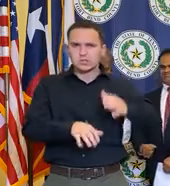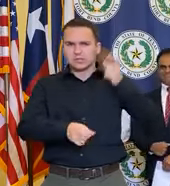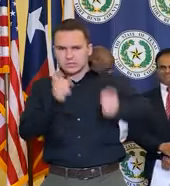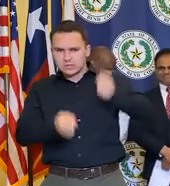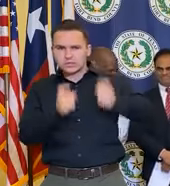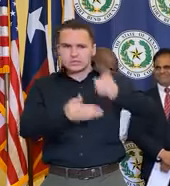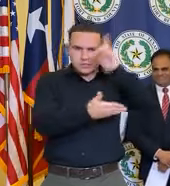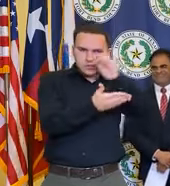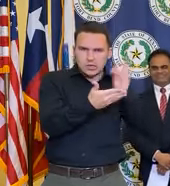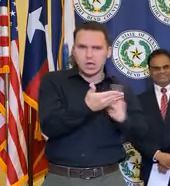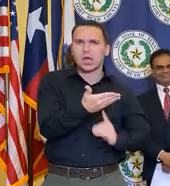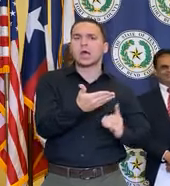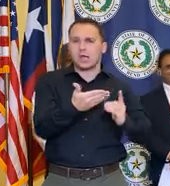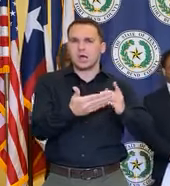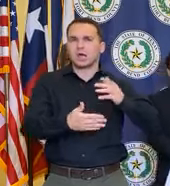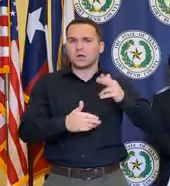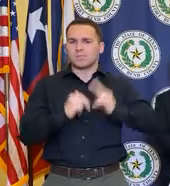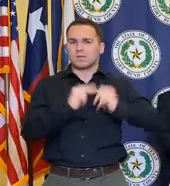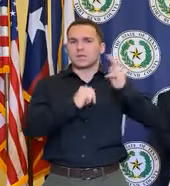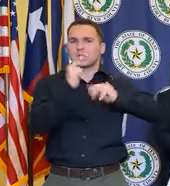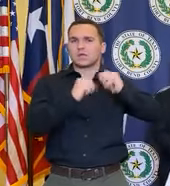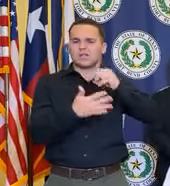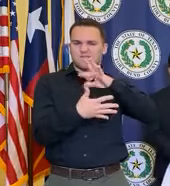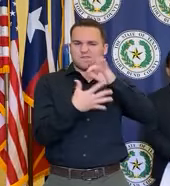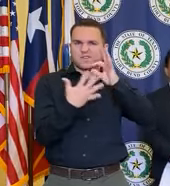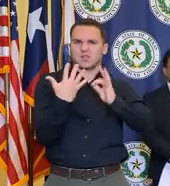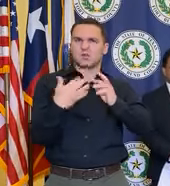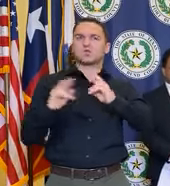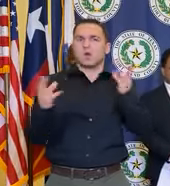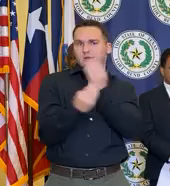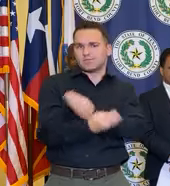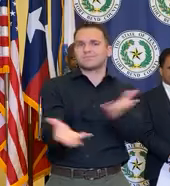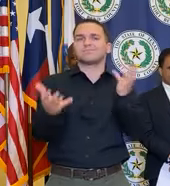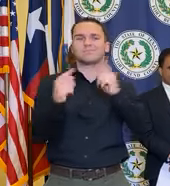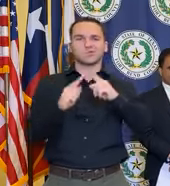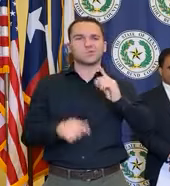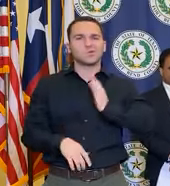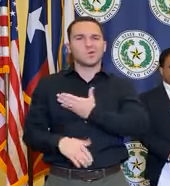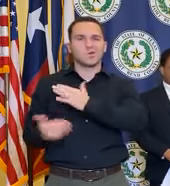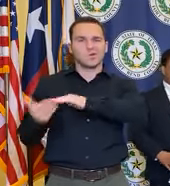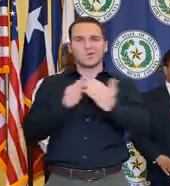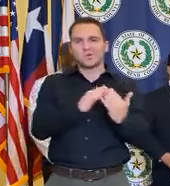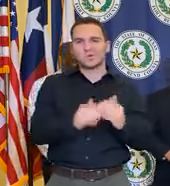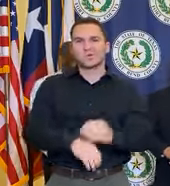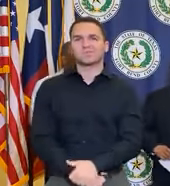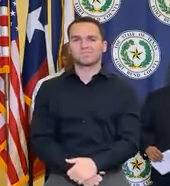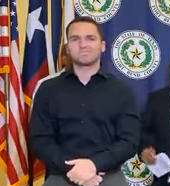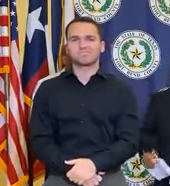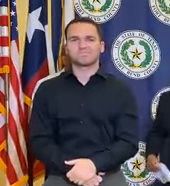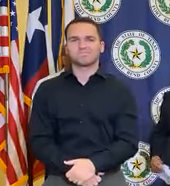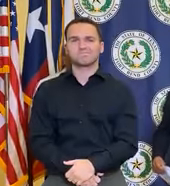features that we feel the community would want to be able to communicate with our staff.